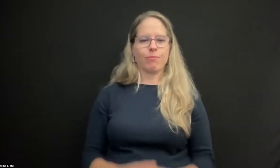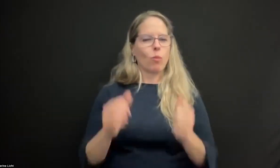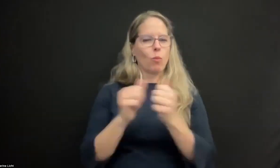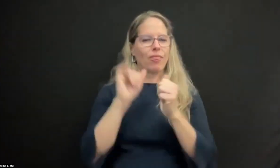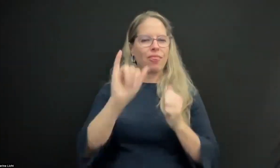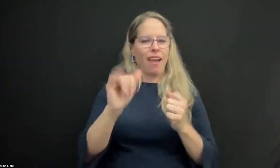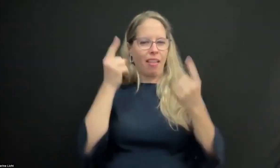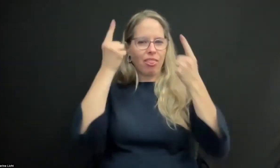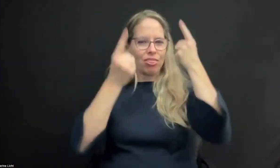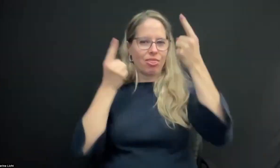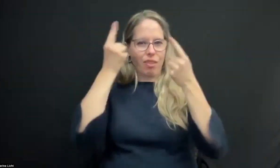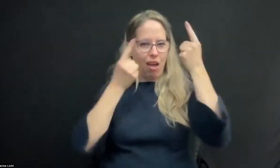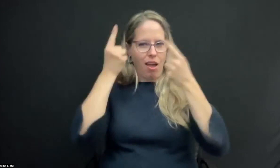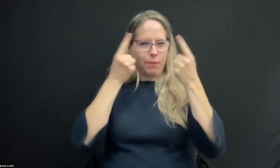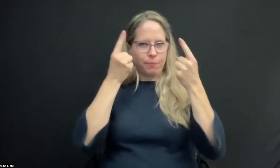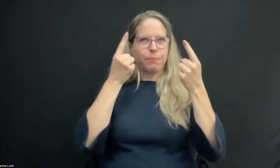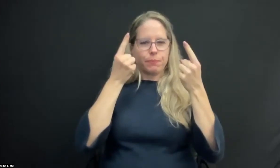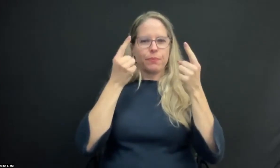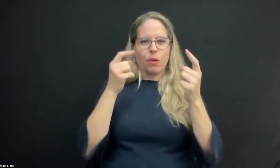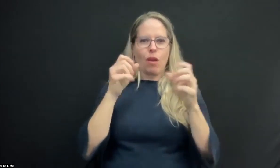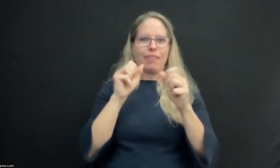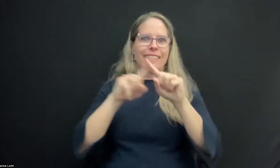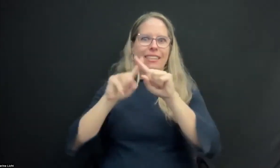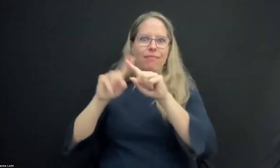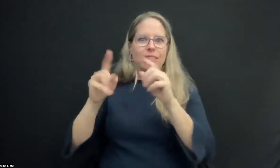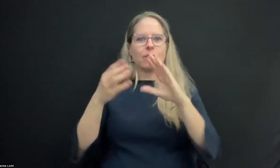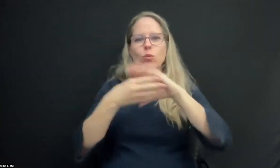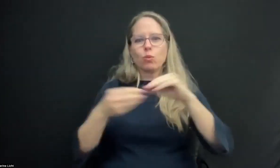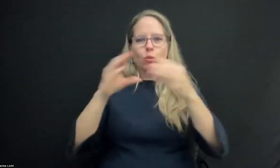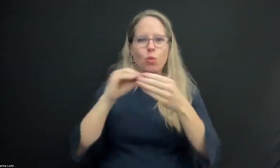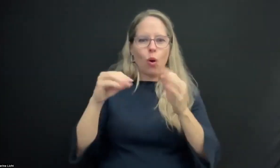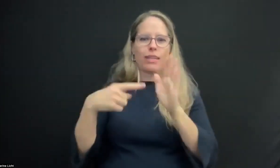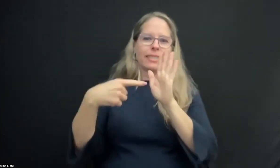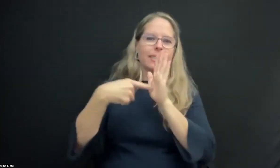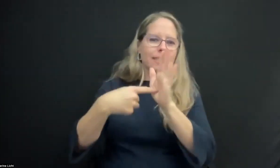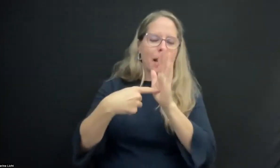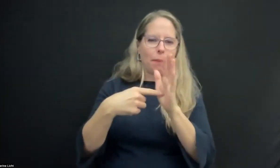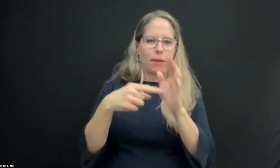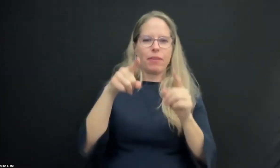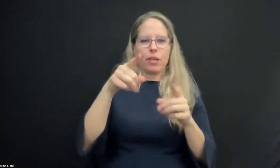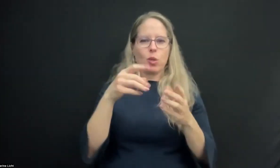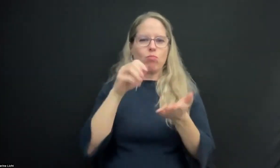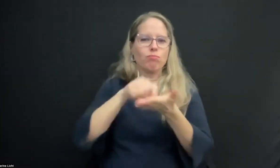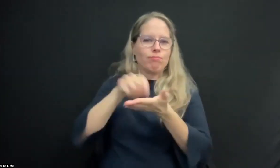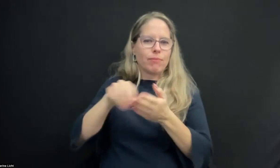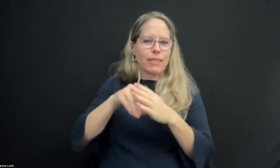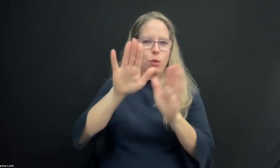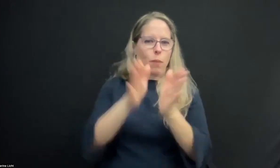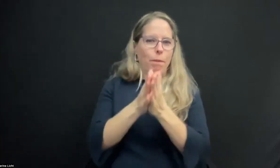This is Trina. So with that in mind, the different stories and examples that you write about in your